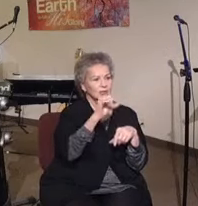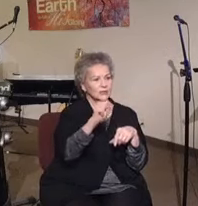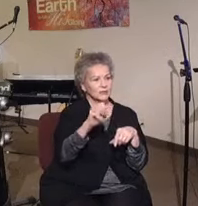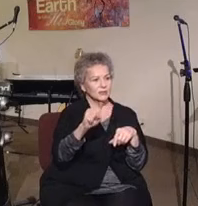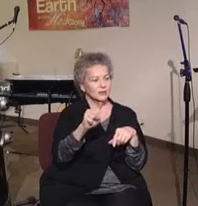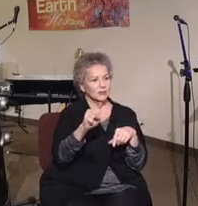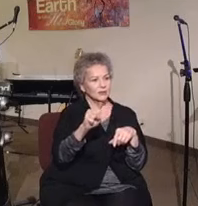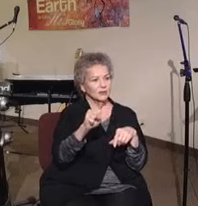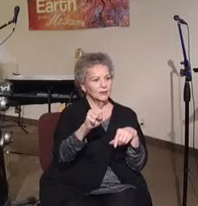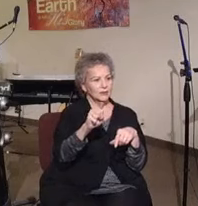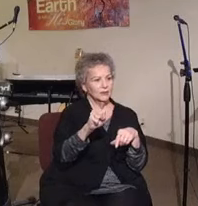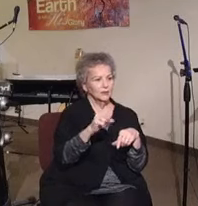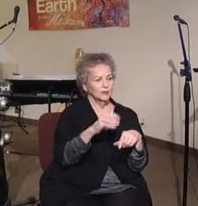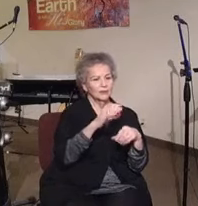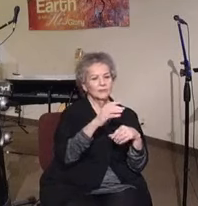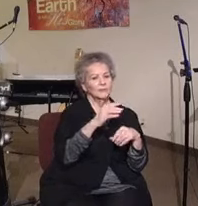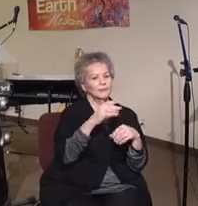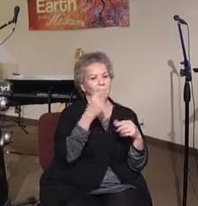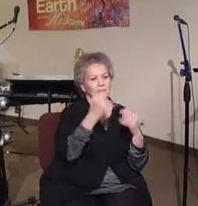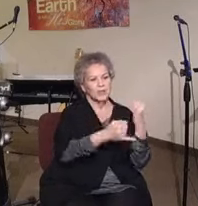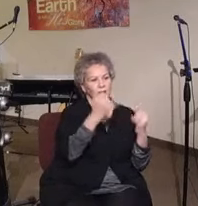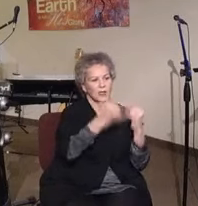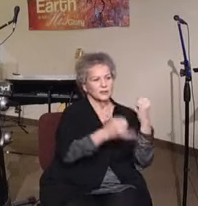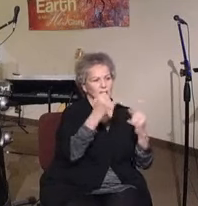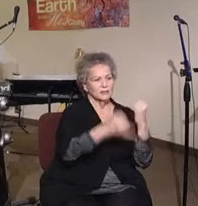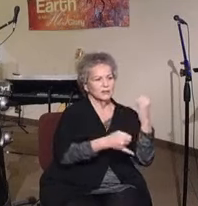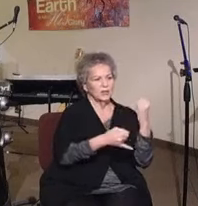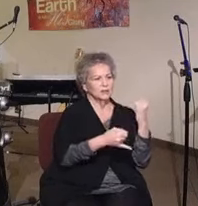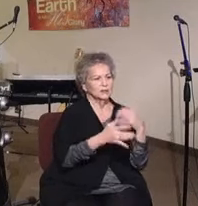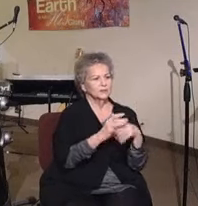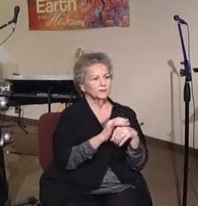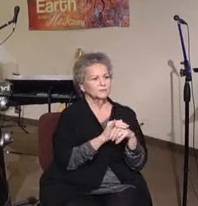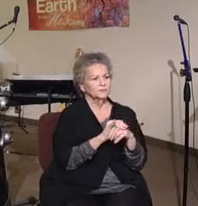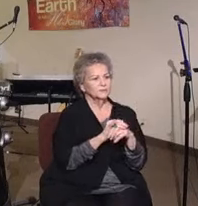Oh, you've kissed your last. Yes.